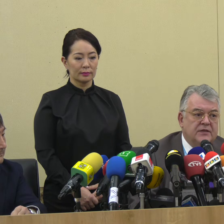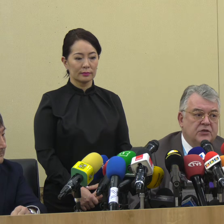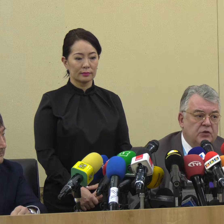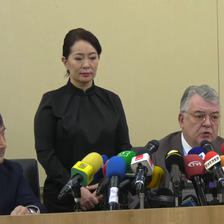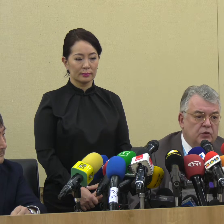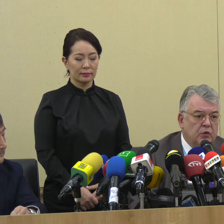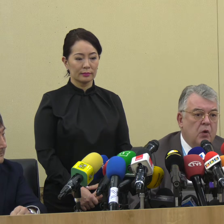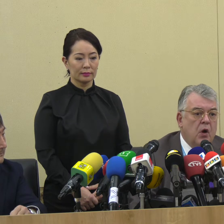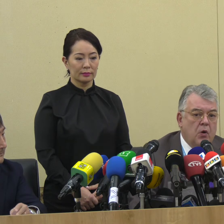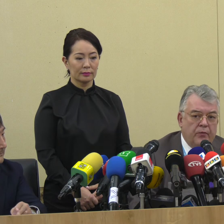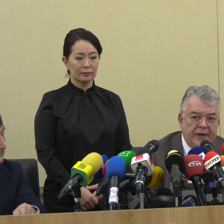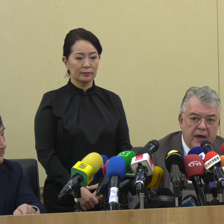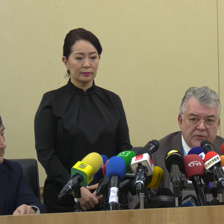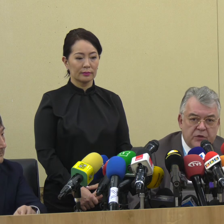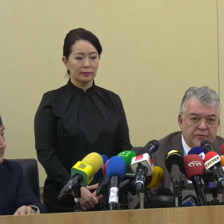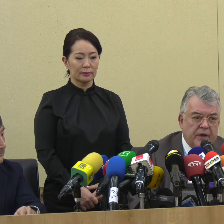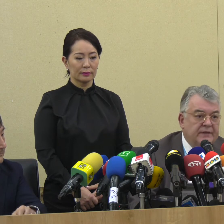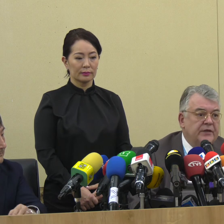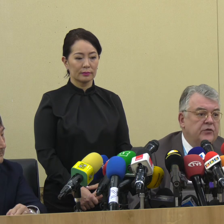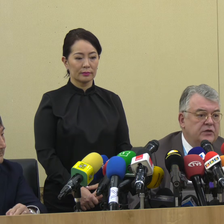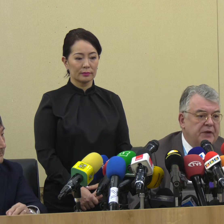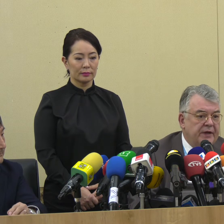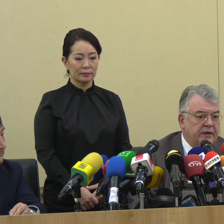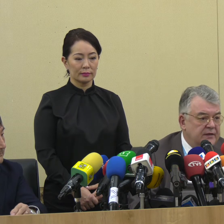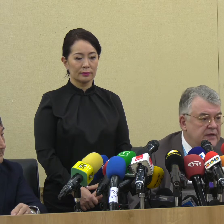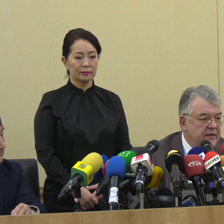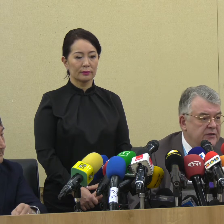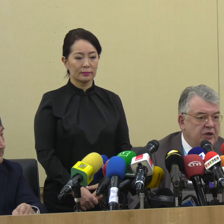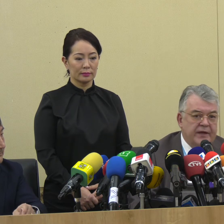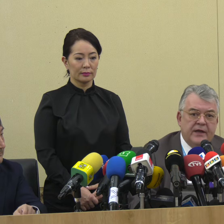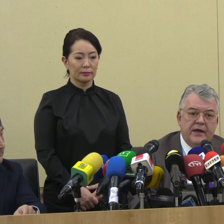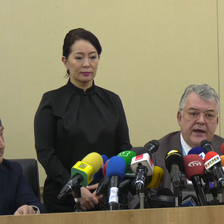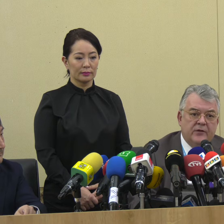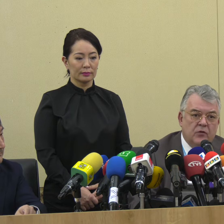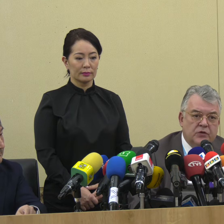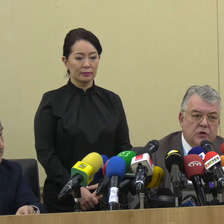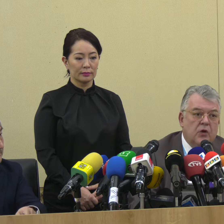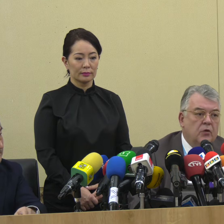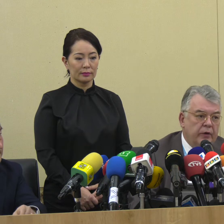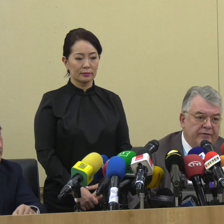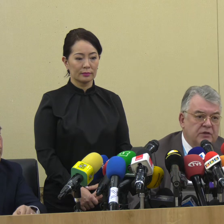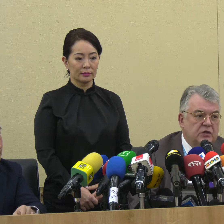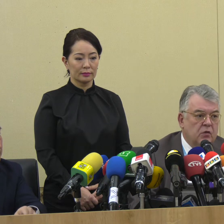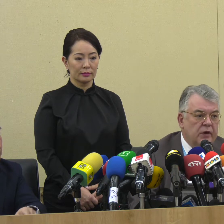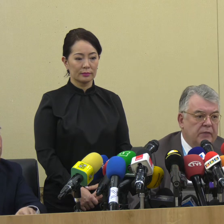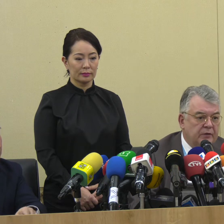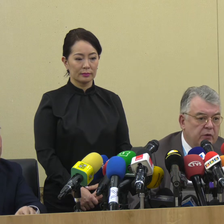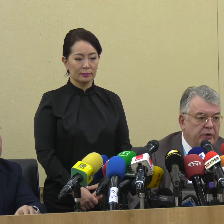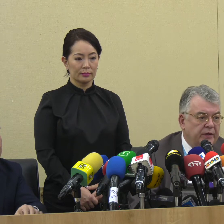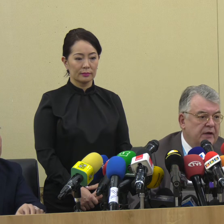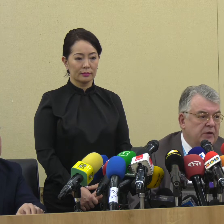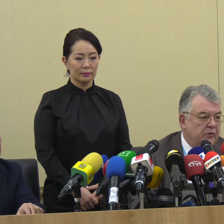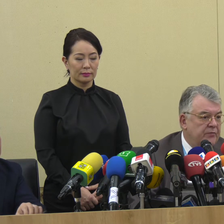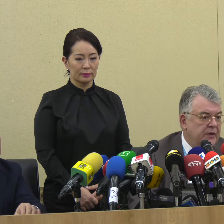this is due to the observed continuing spread inside the China and also even slowly but